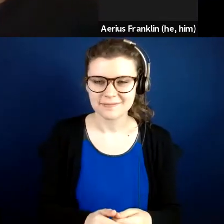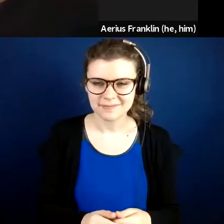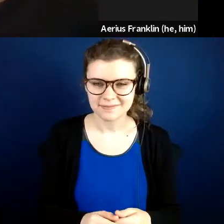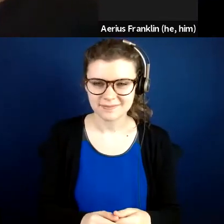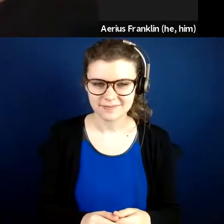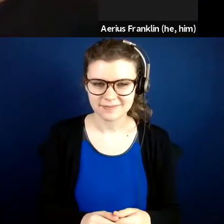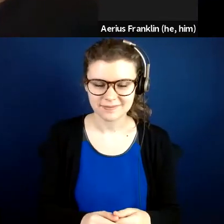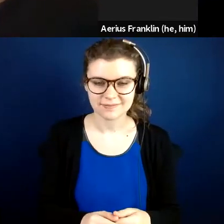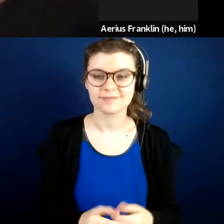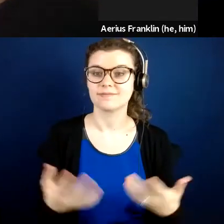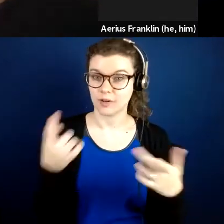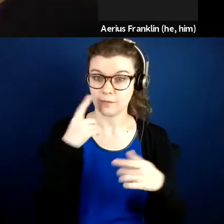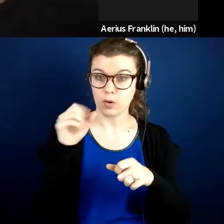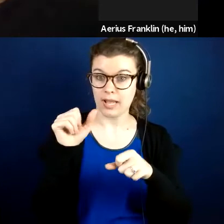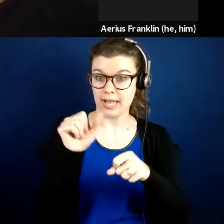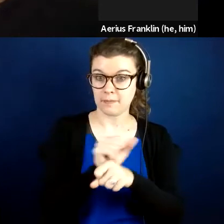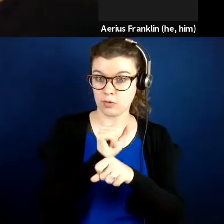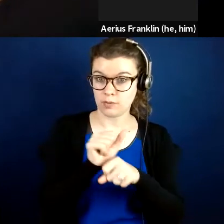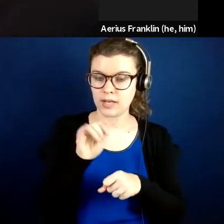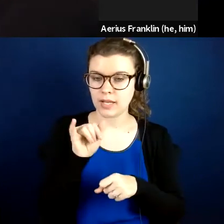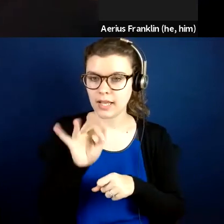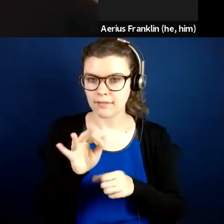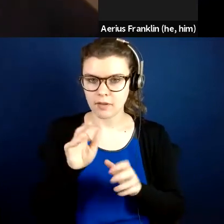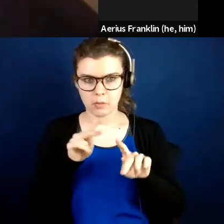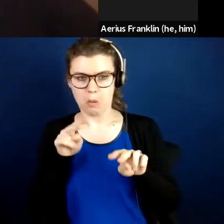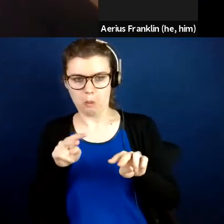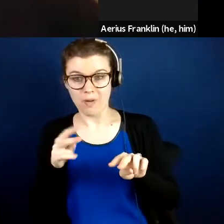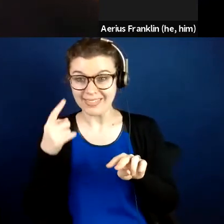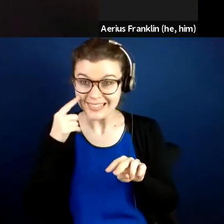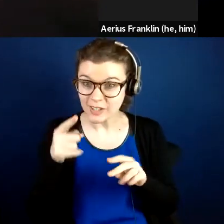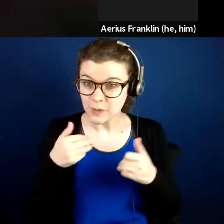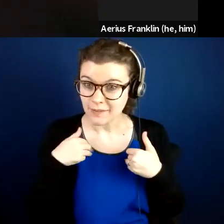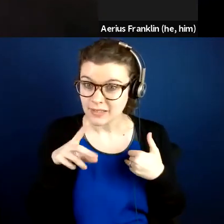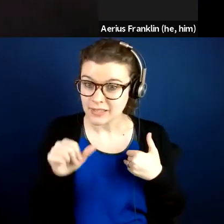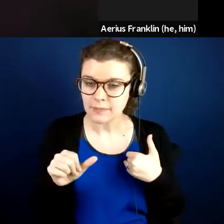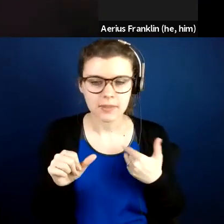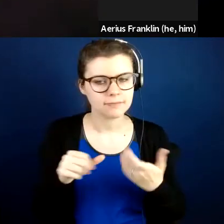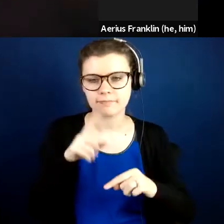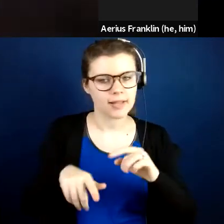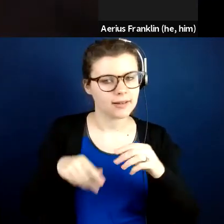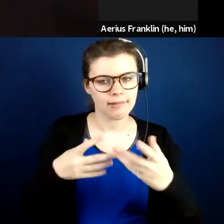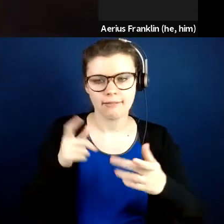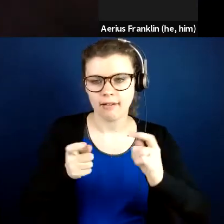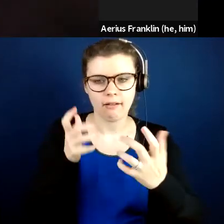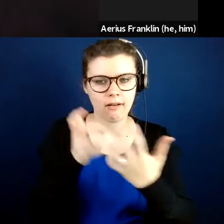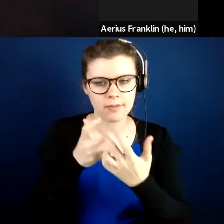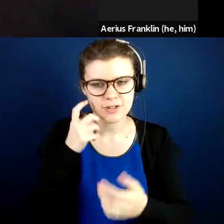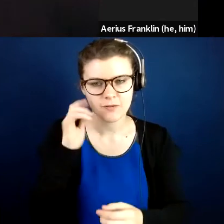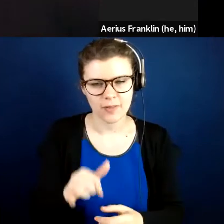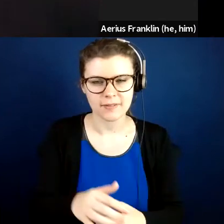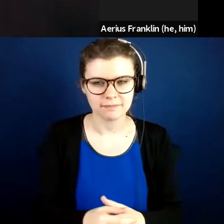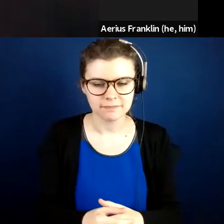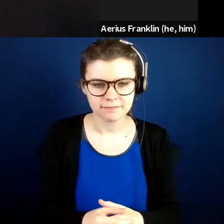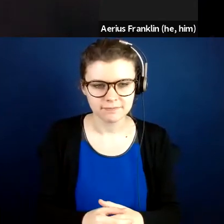under the employment aspect, if you're only regarded as having a disability, you're not entitled to an accommodation.